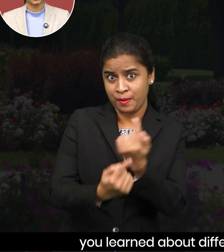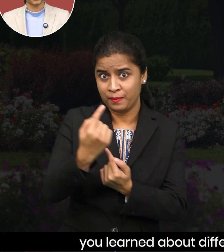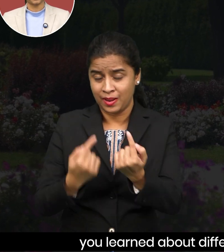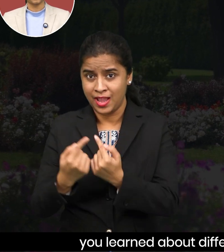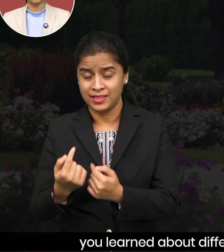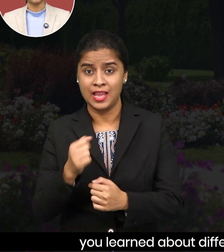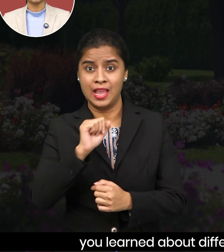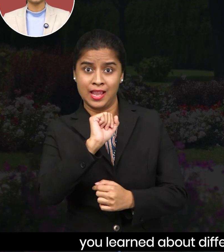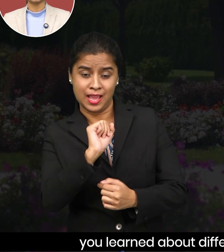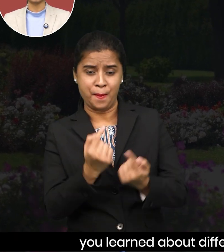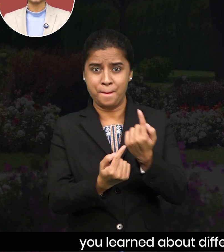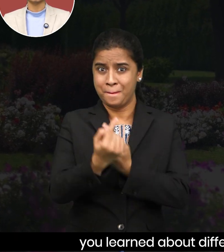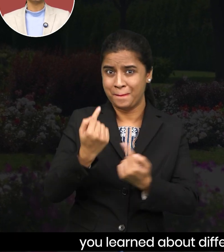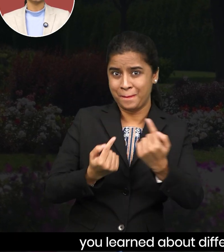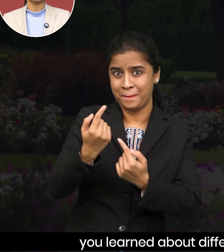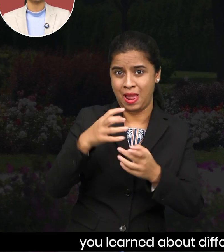parts.